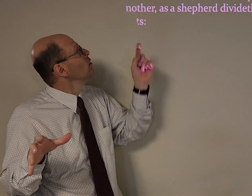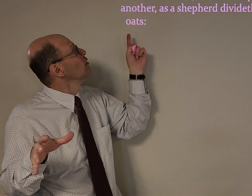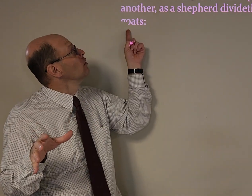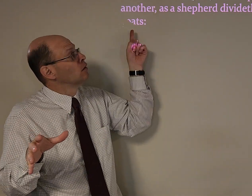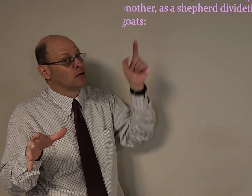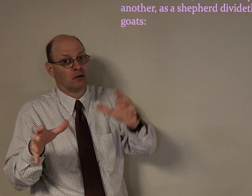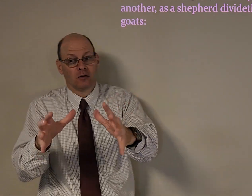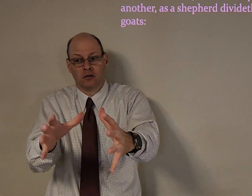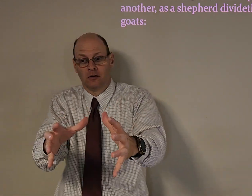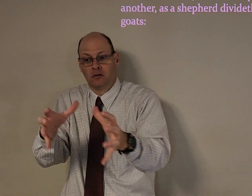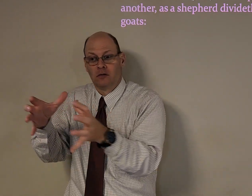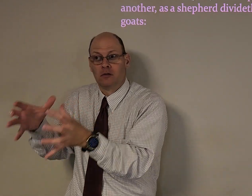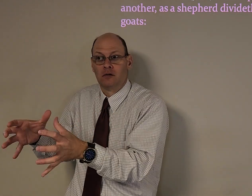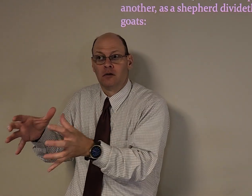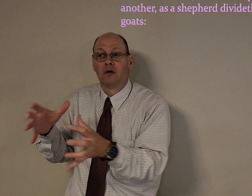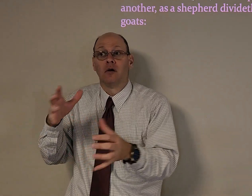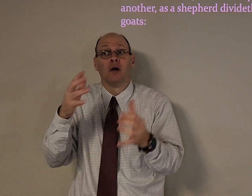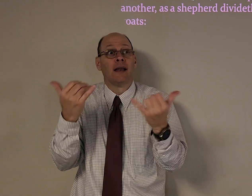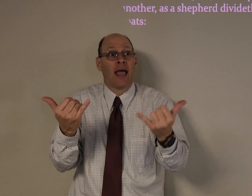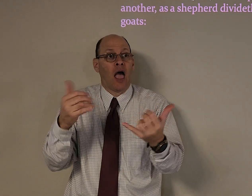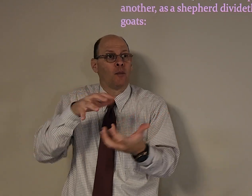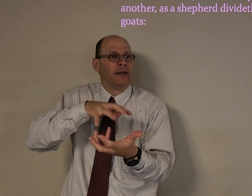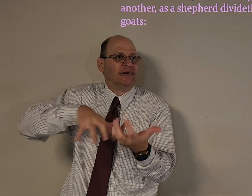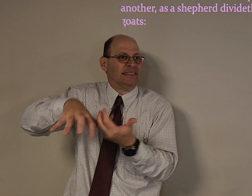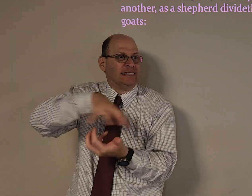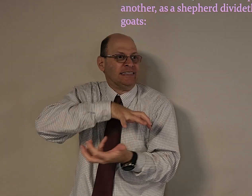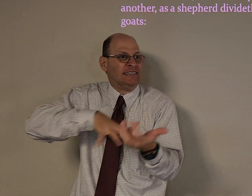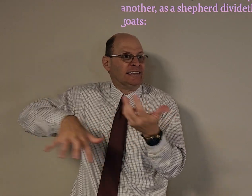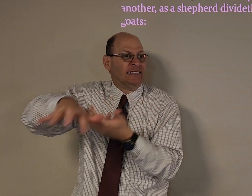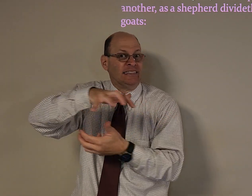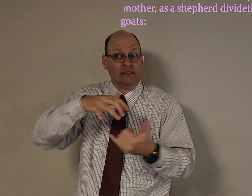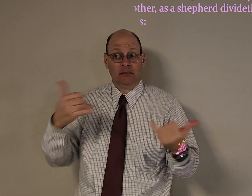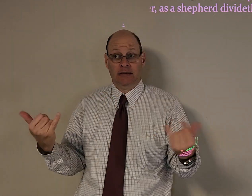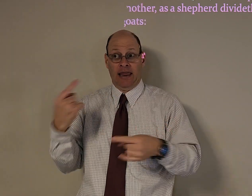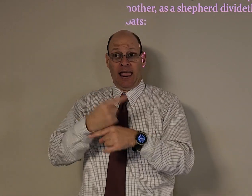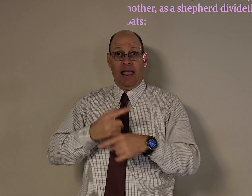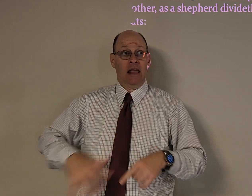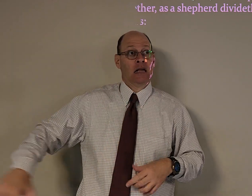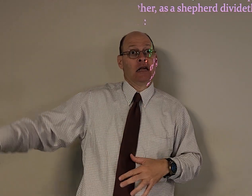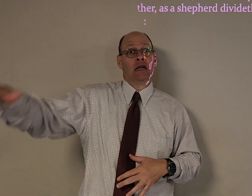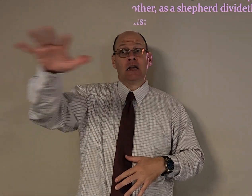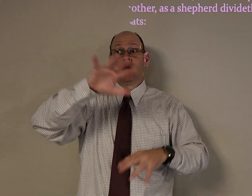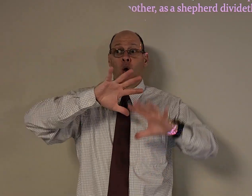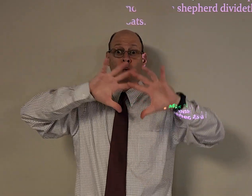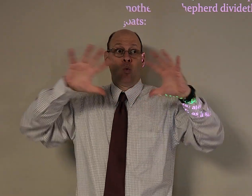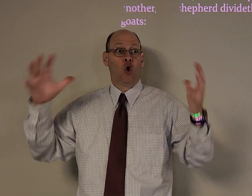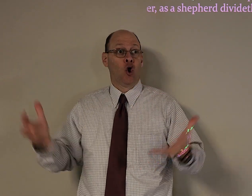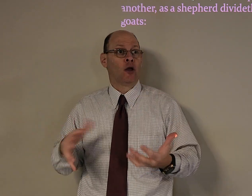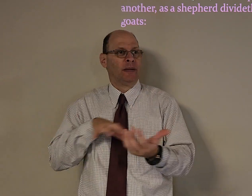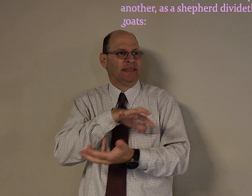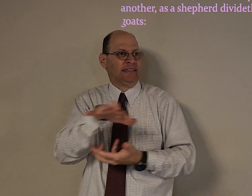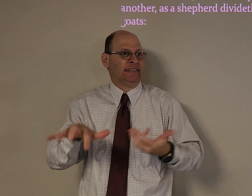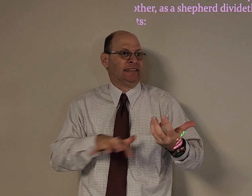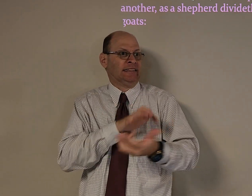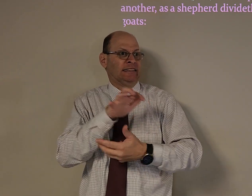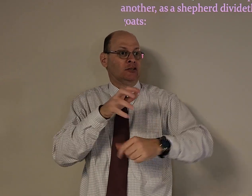Jesus is our shepherd, and so therefore he's going to separate those that are holy and those that are not.